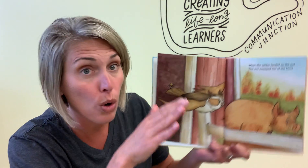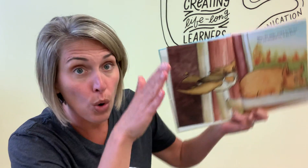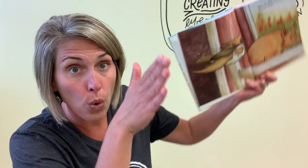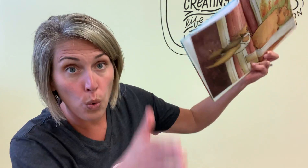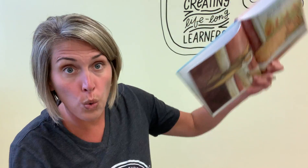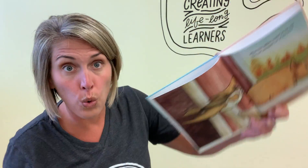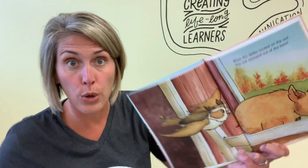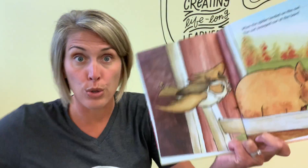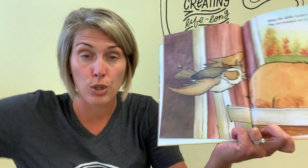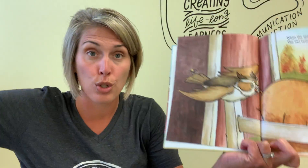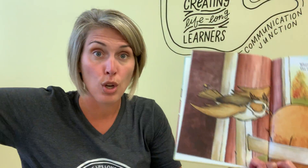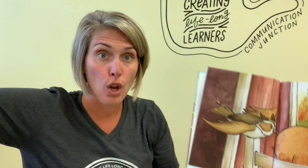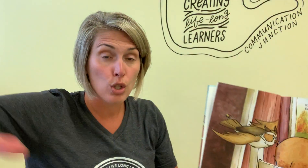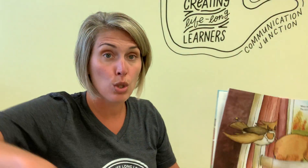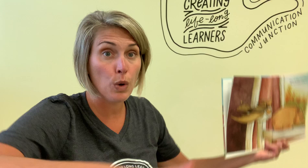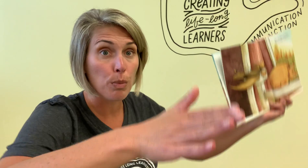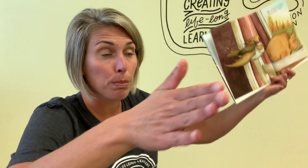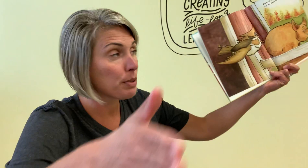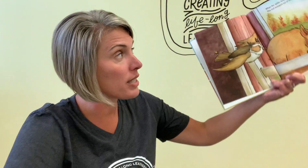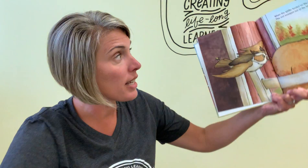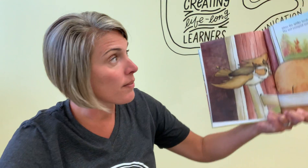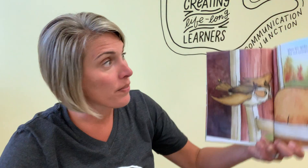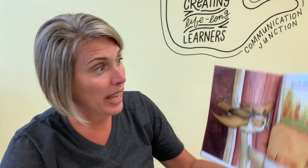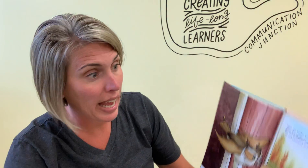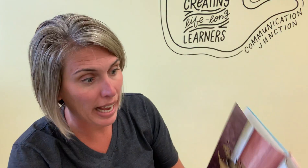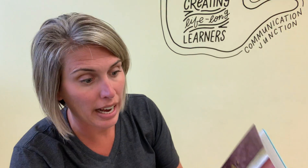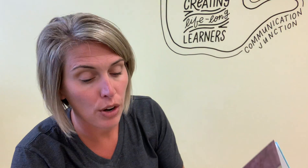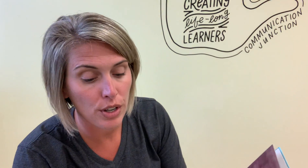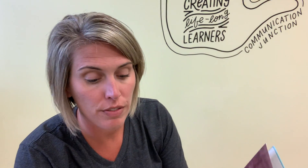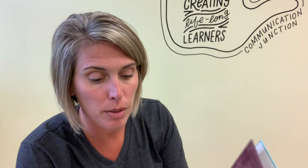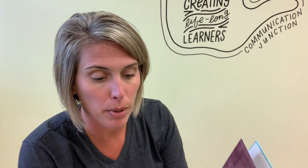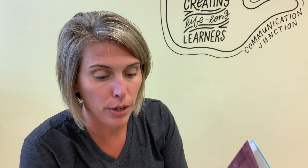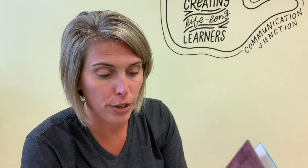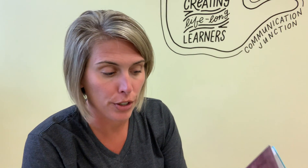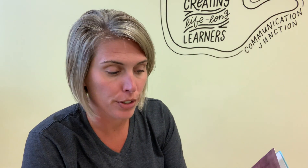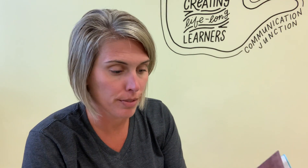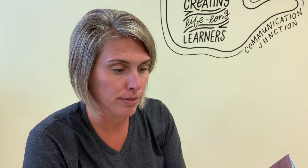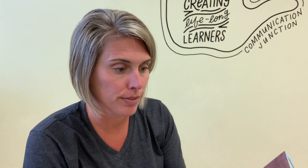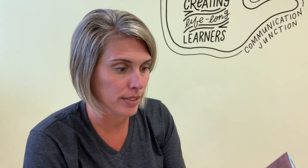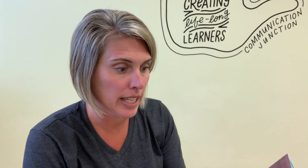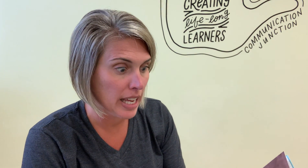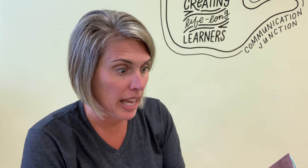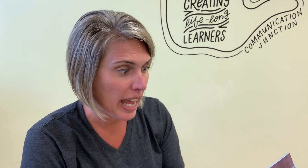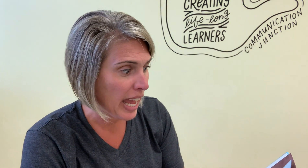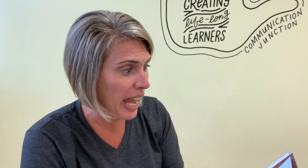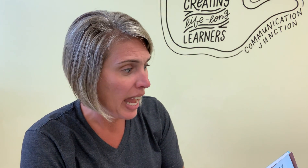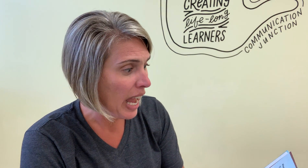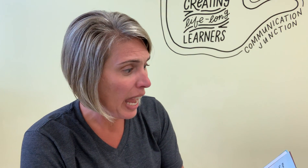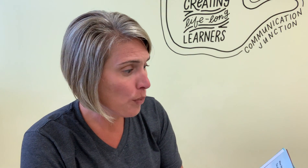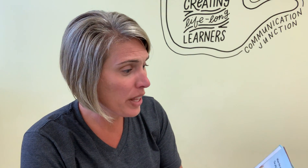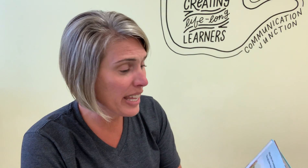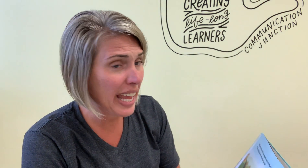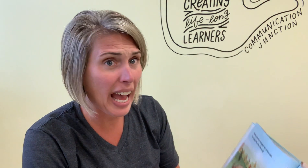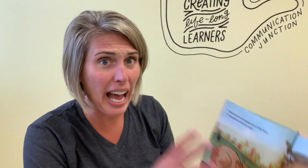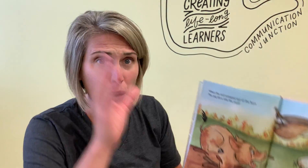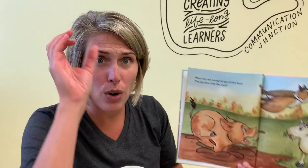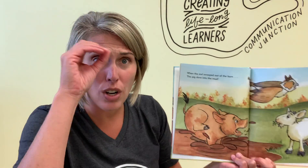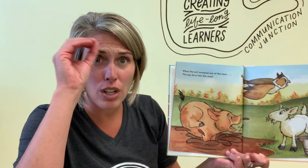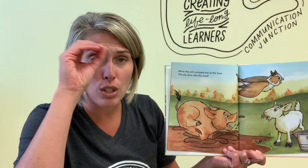owl whoosh, swooped out of the barn. And when the owl